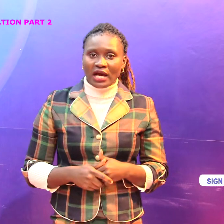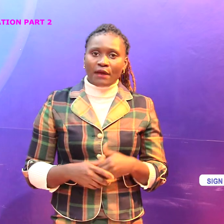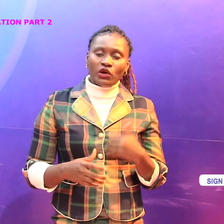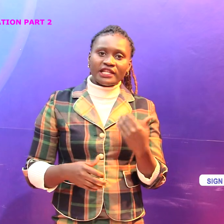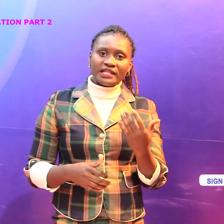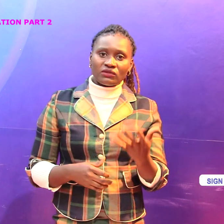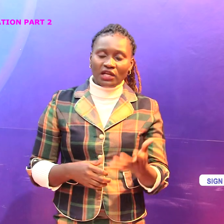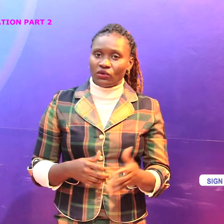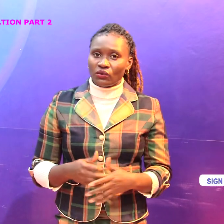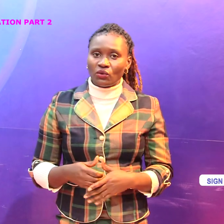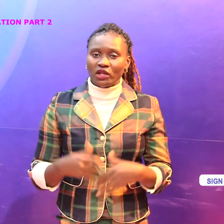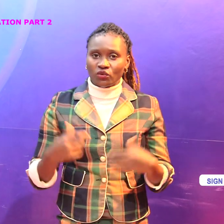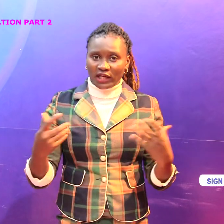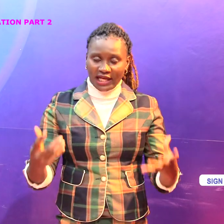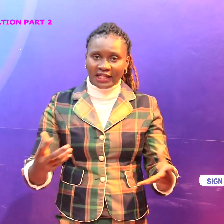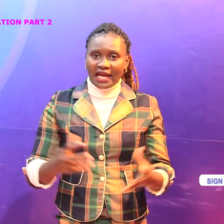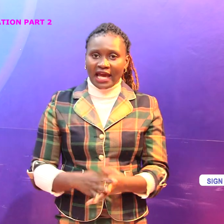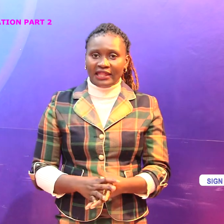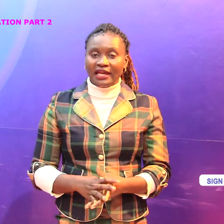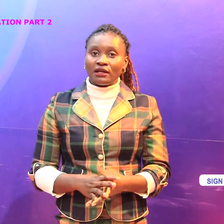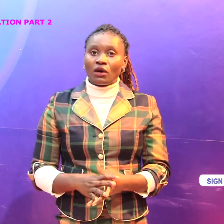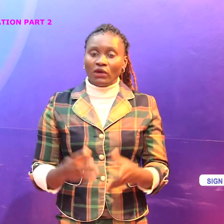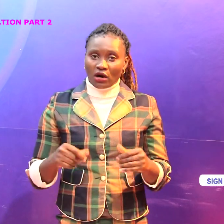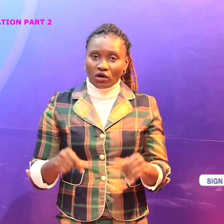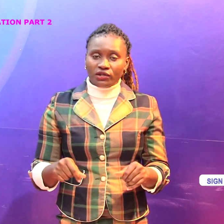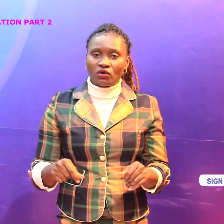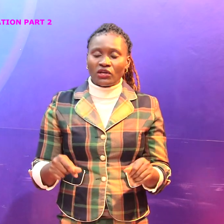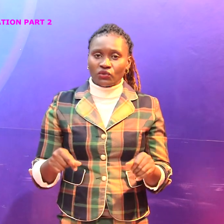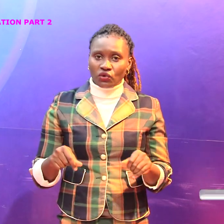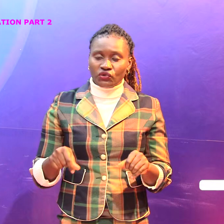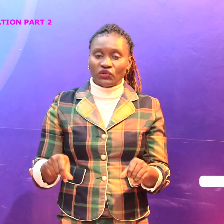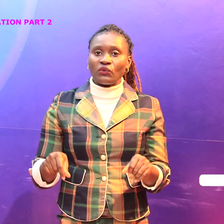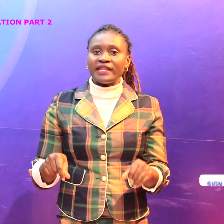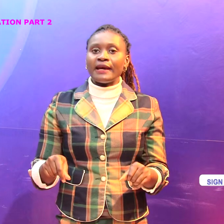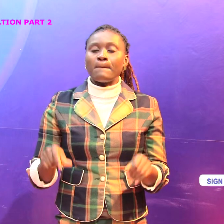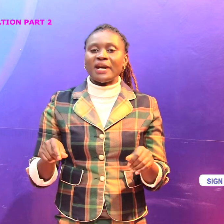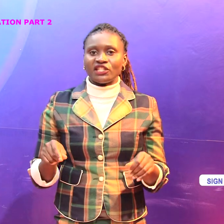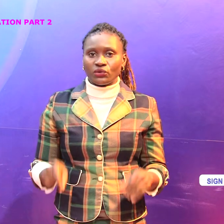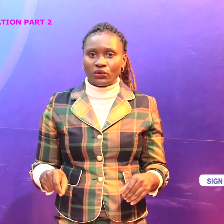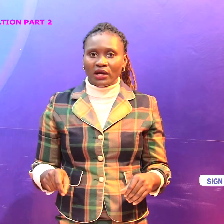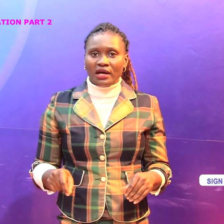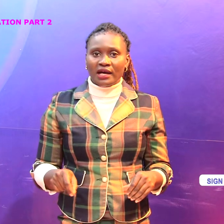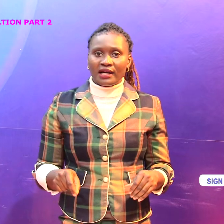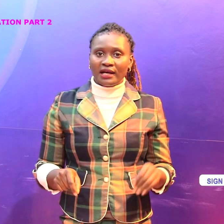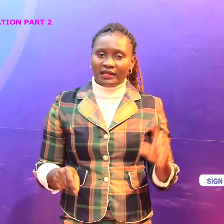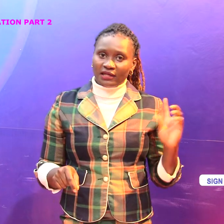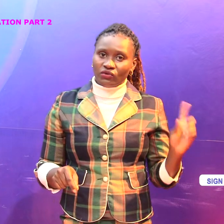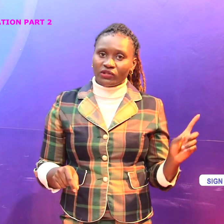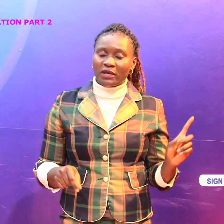I'm going just to take you through what we learned, and then we are also going to continue with the part 2. That was part